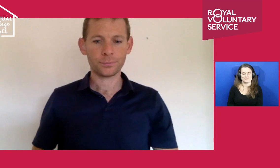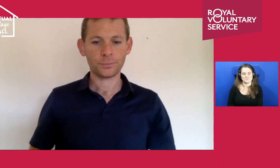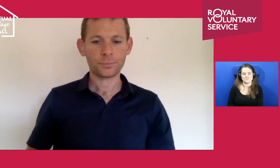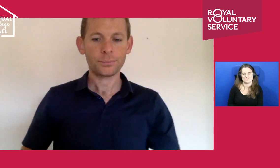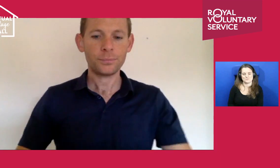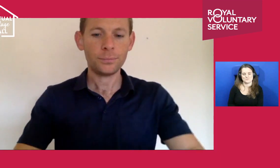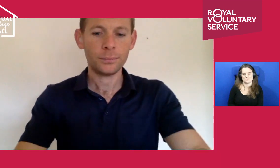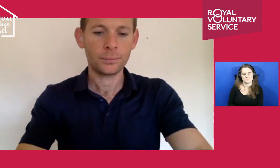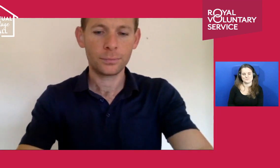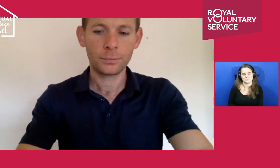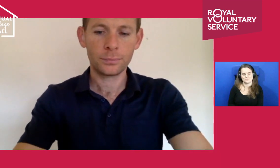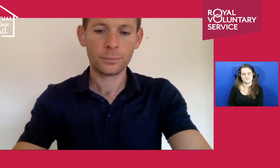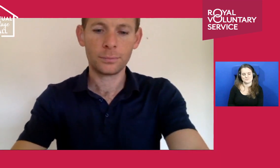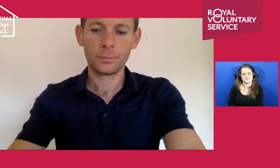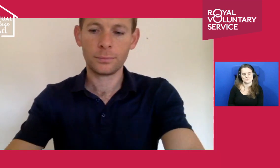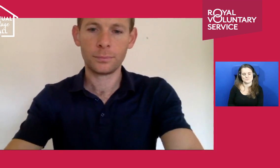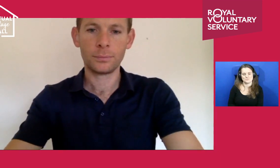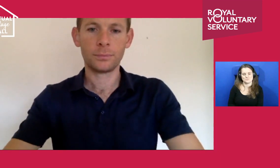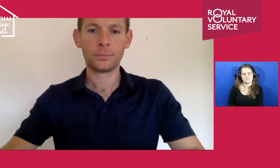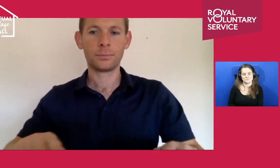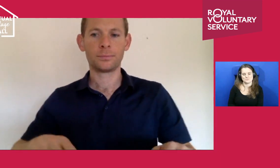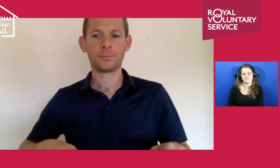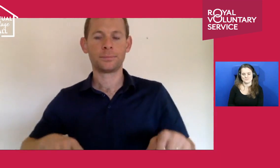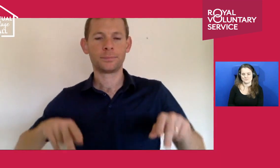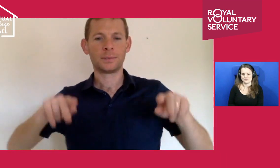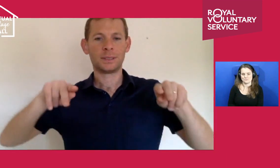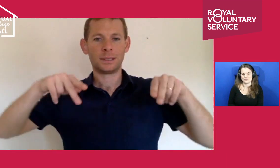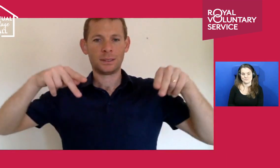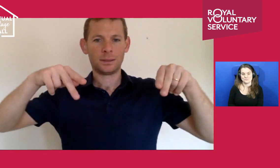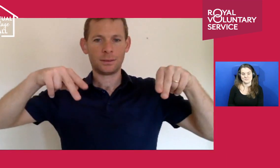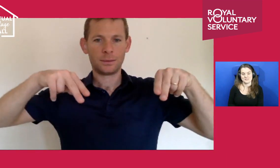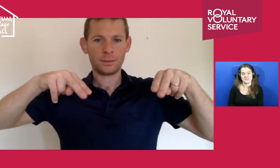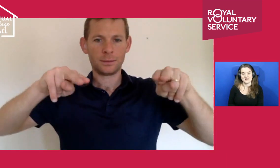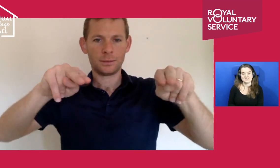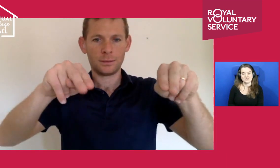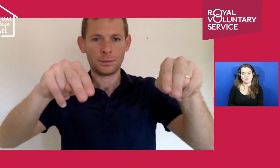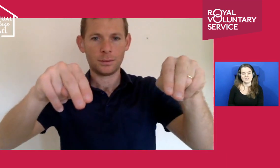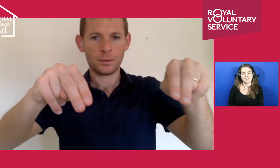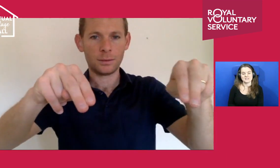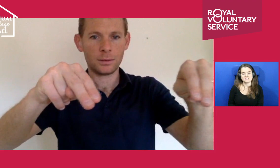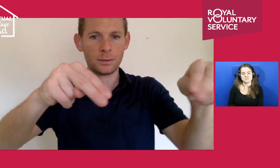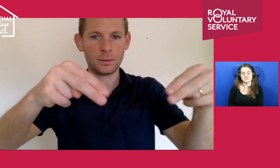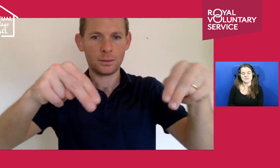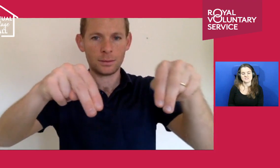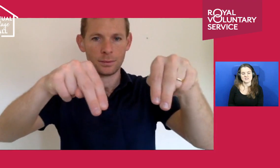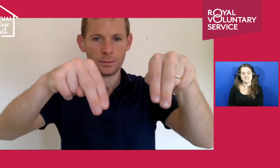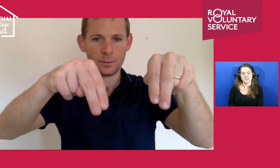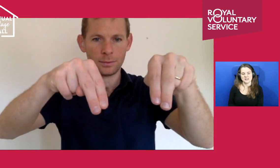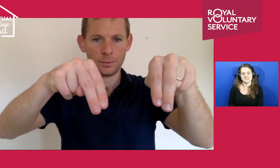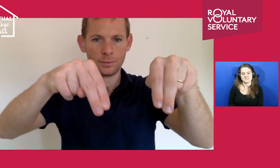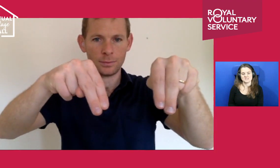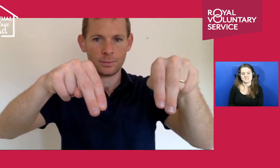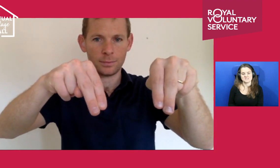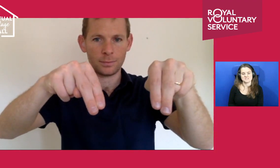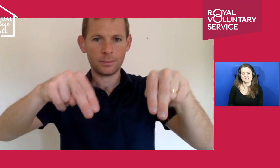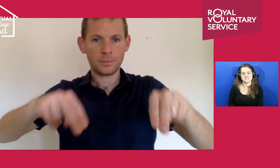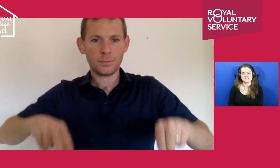So Getting 2 fingers on each